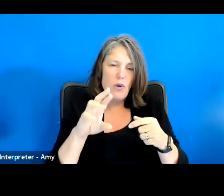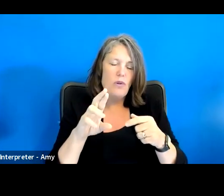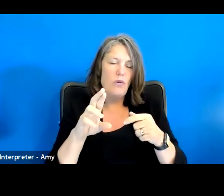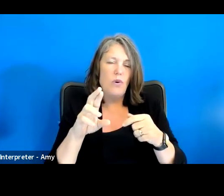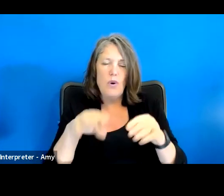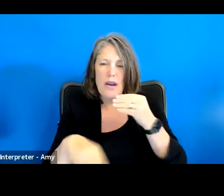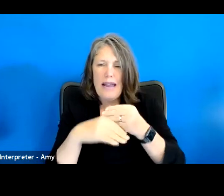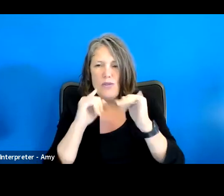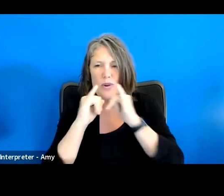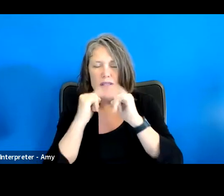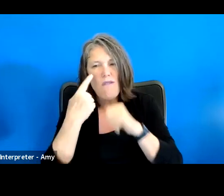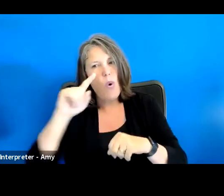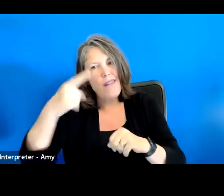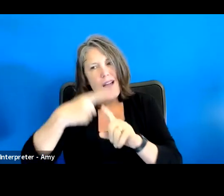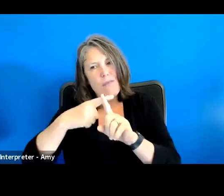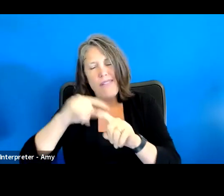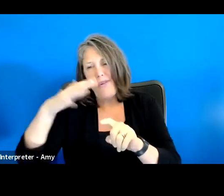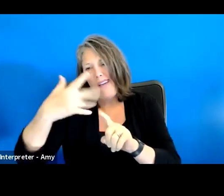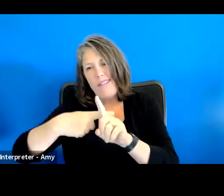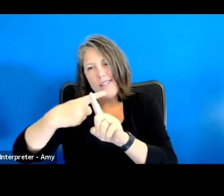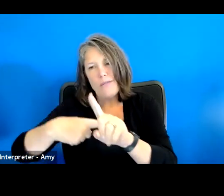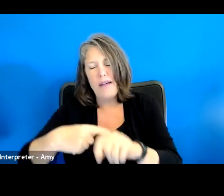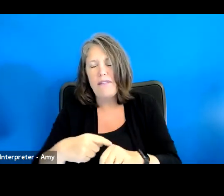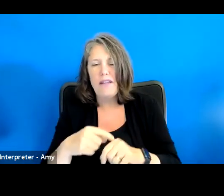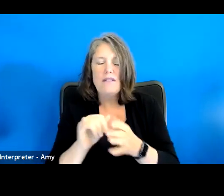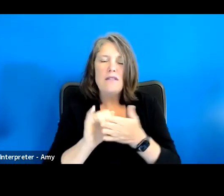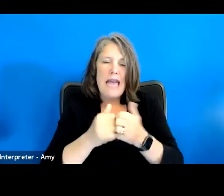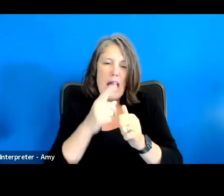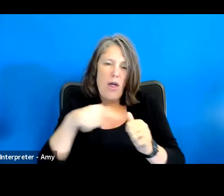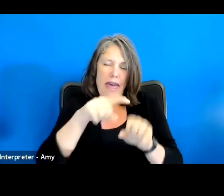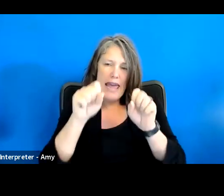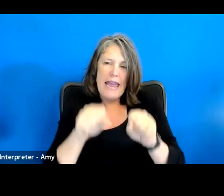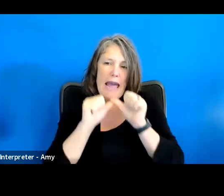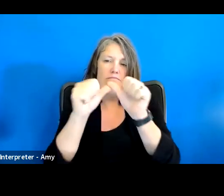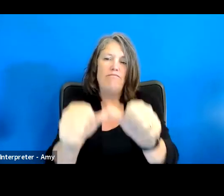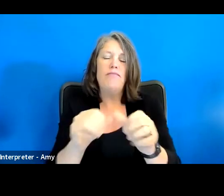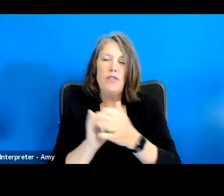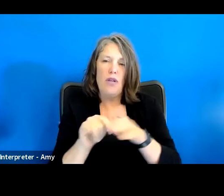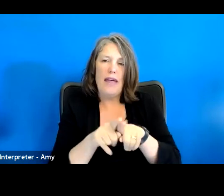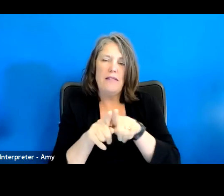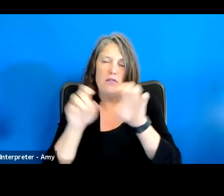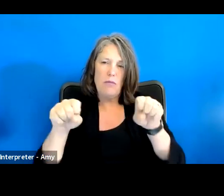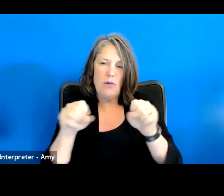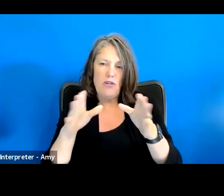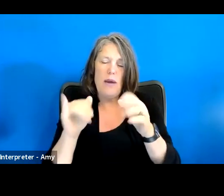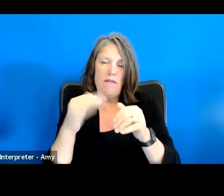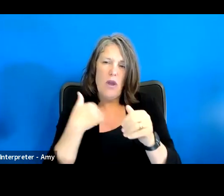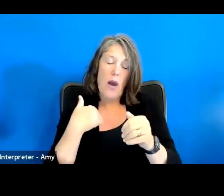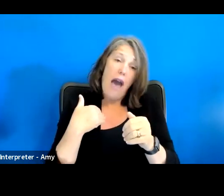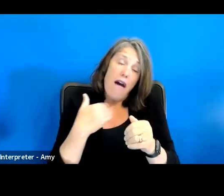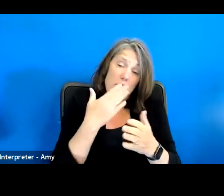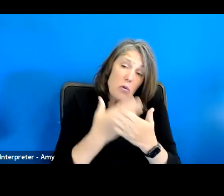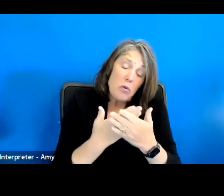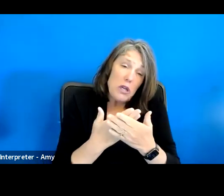and things like that for like $1 a month or $5 a month. And so that's how they're able to keep going. So that's also a potential way, if you have a decent listener